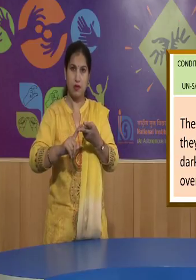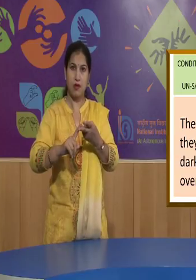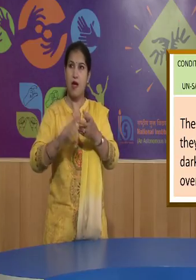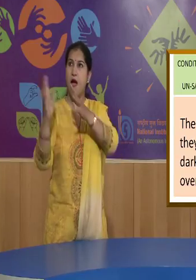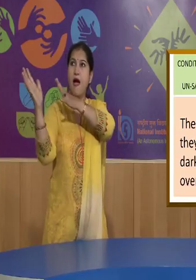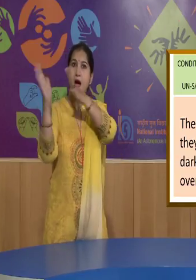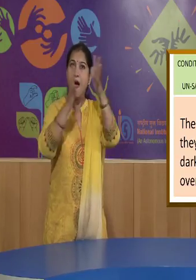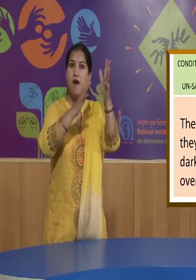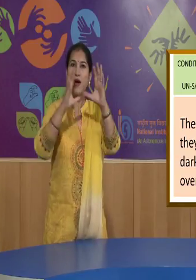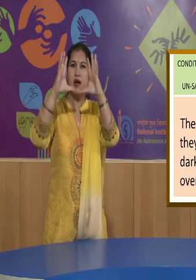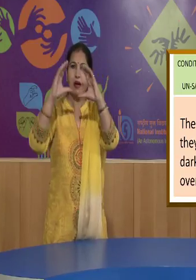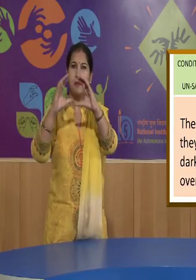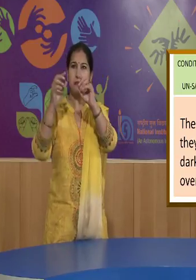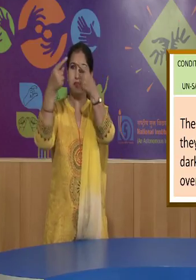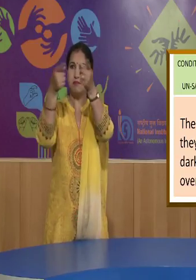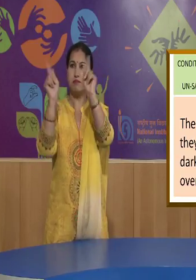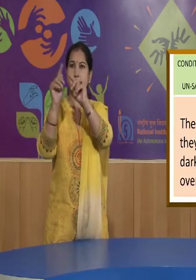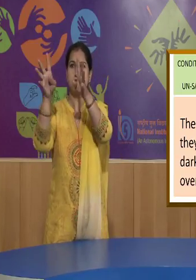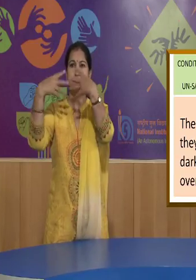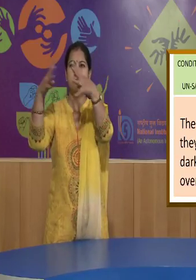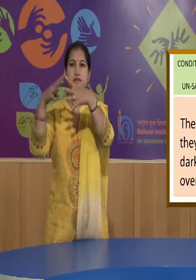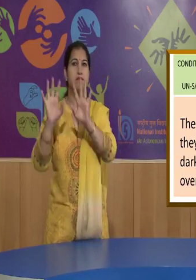dark, poorly ventilated,